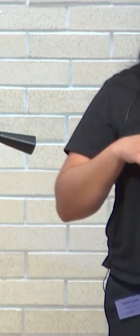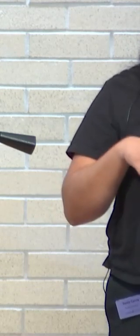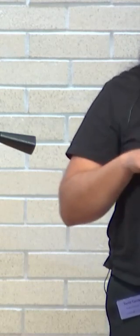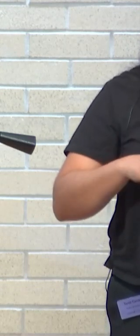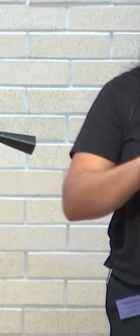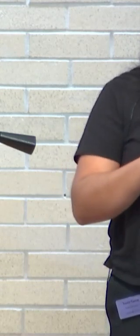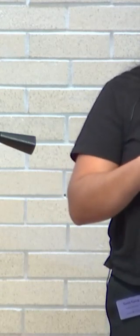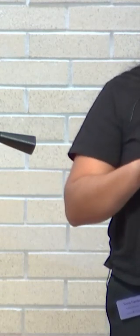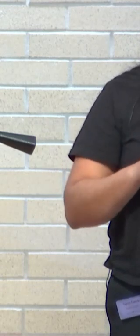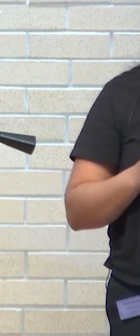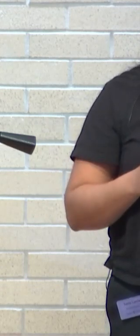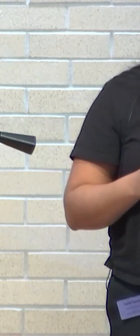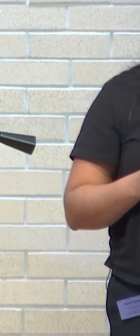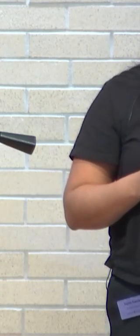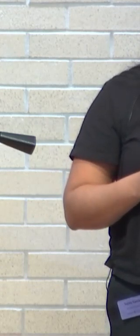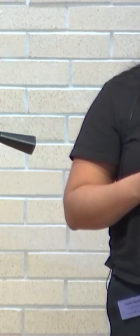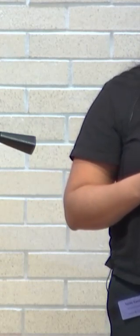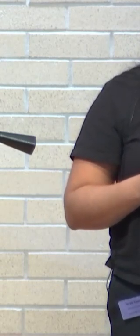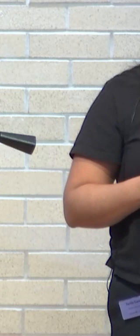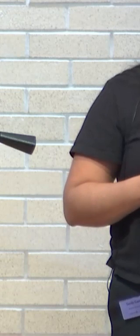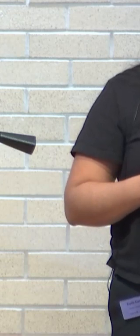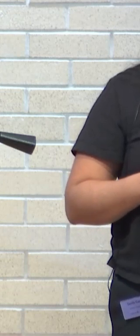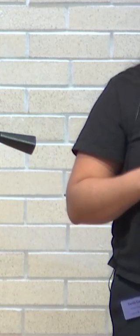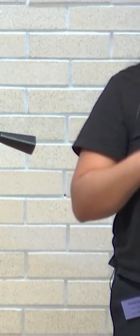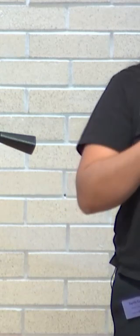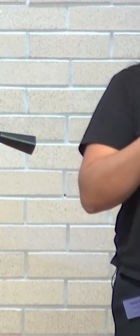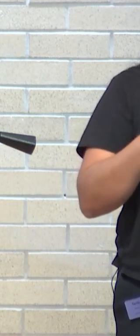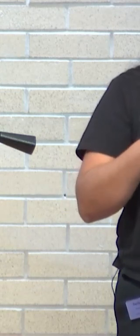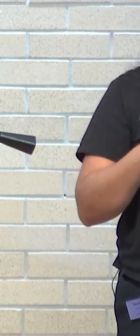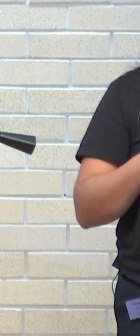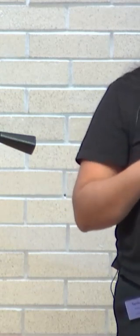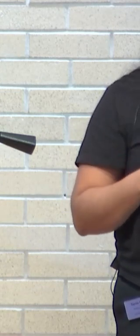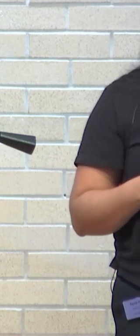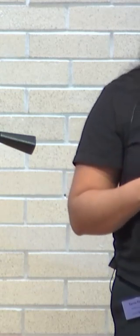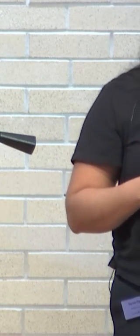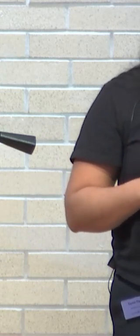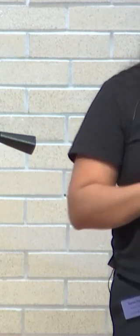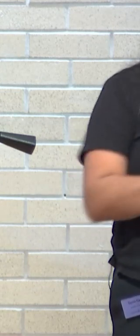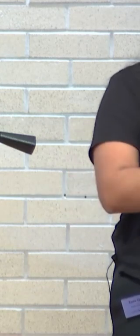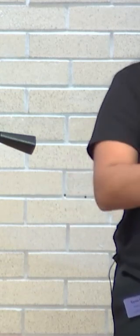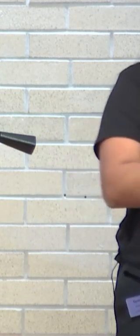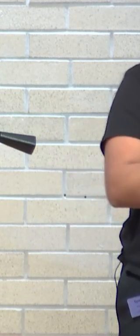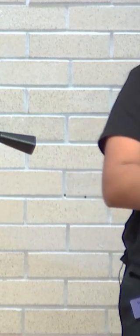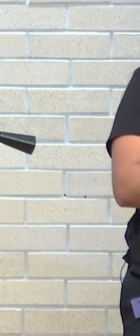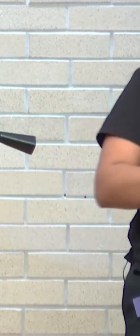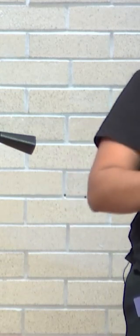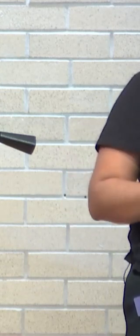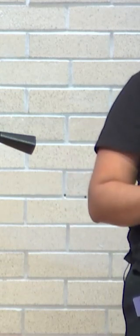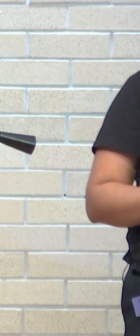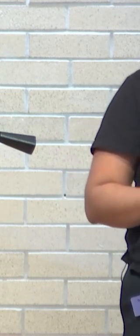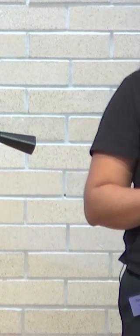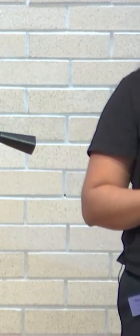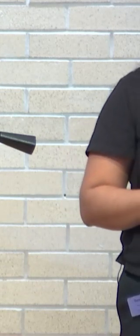wear a lot of different hats around campus. I have been told more than once by even my own profs that I'm busier than them. In truth,